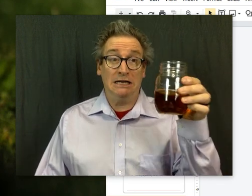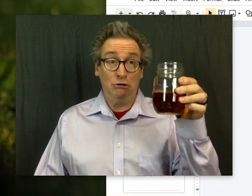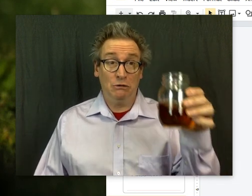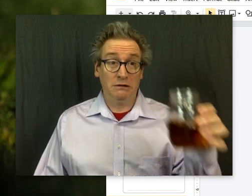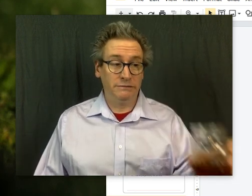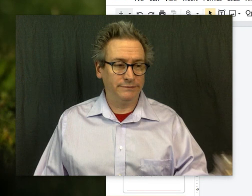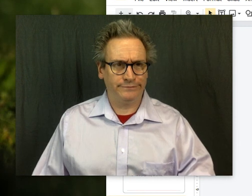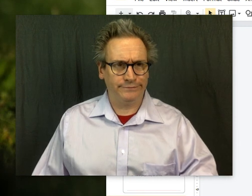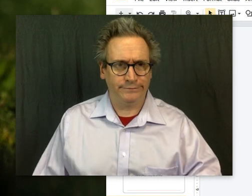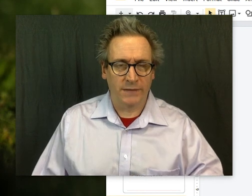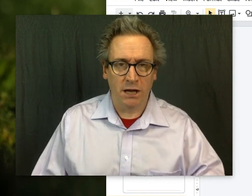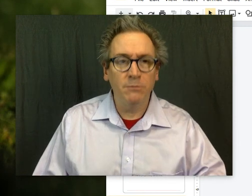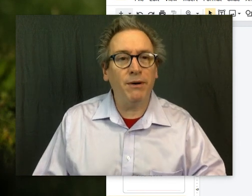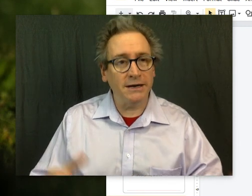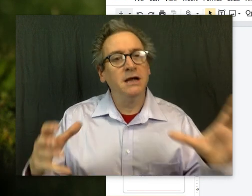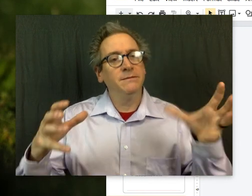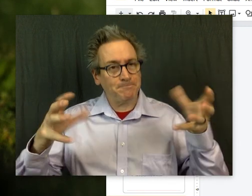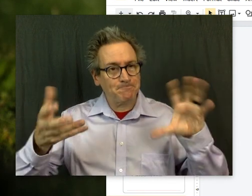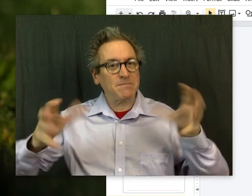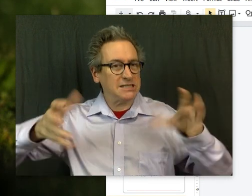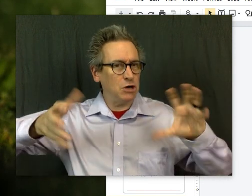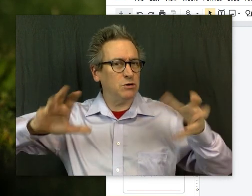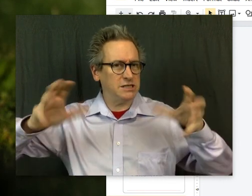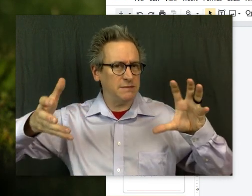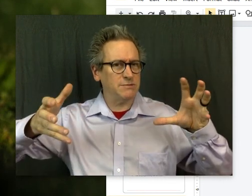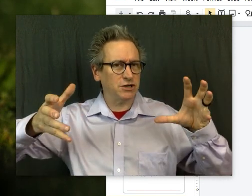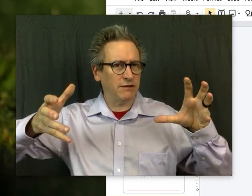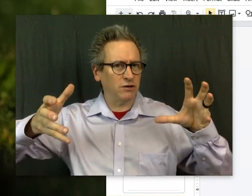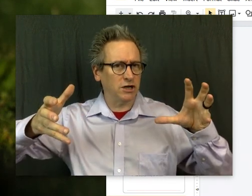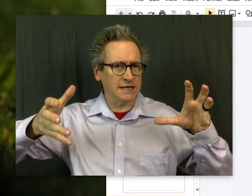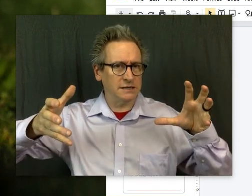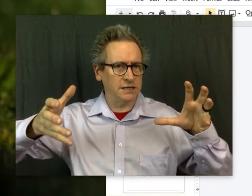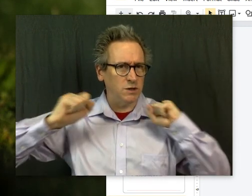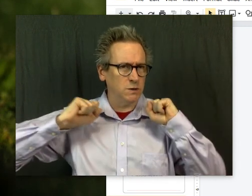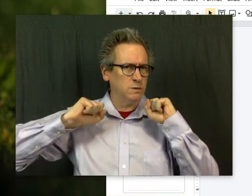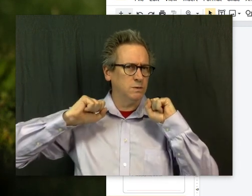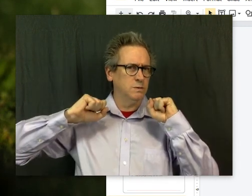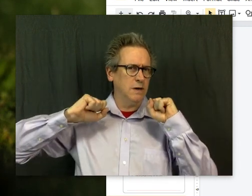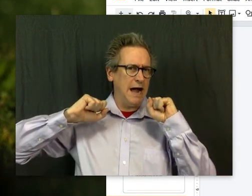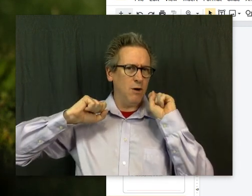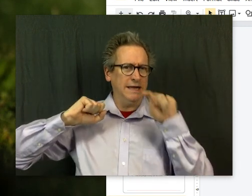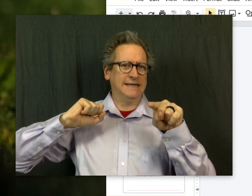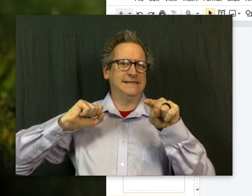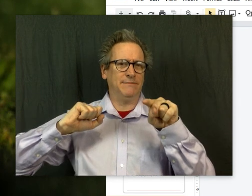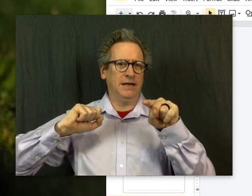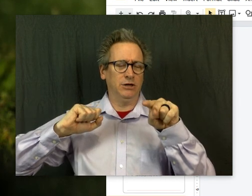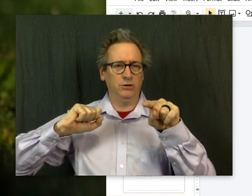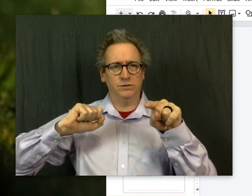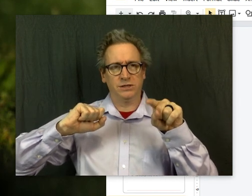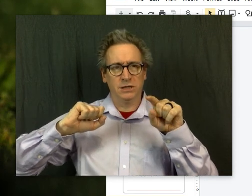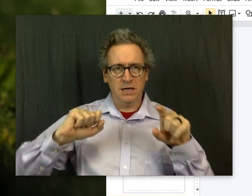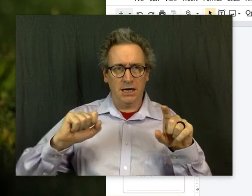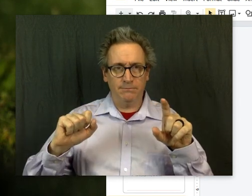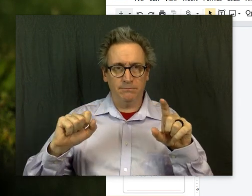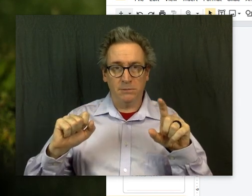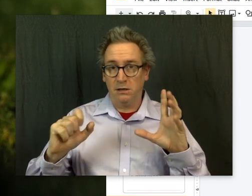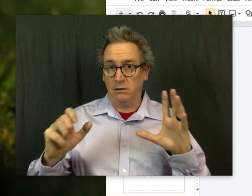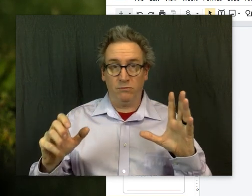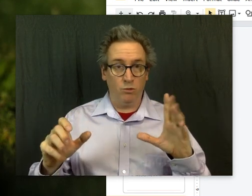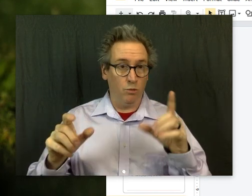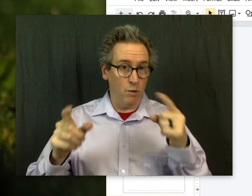tea you. But so sometimes you're going to have to look at a sentence and go, oh, how is that being used?